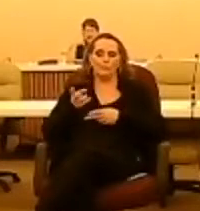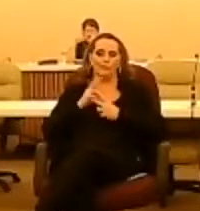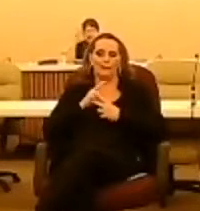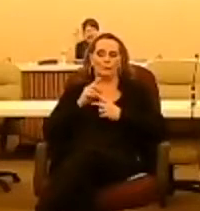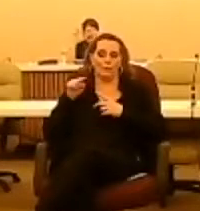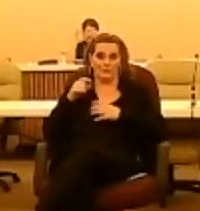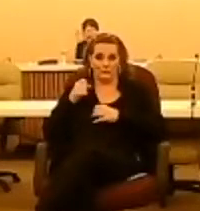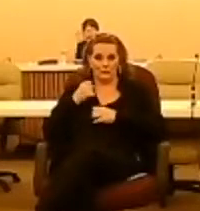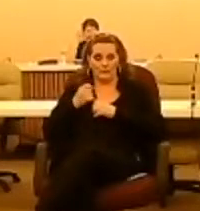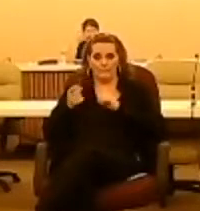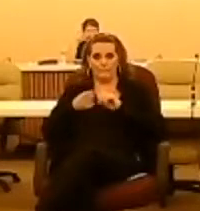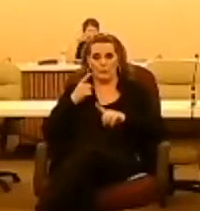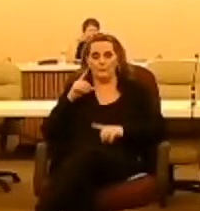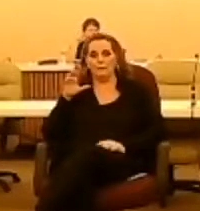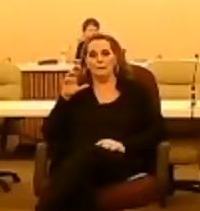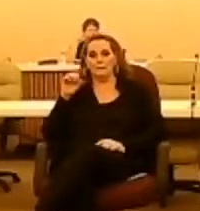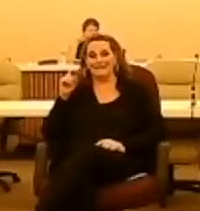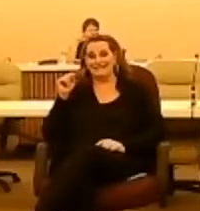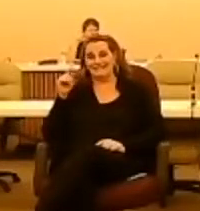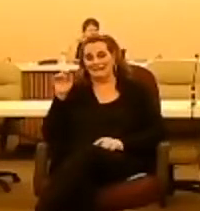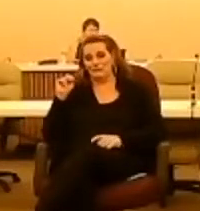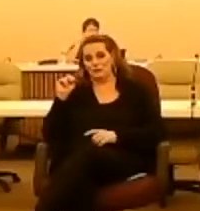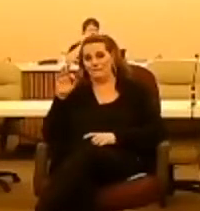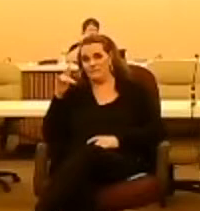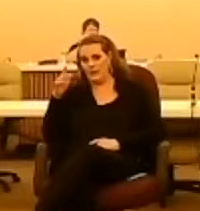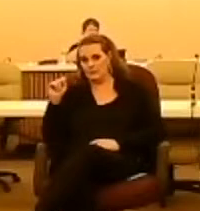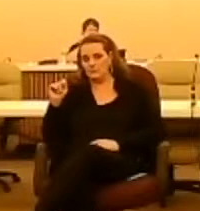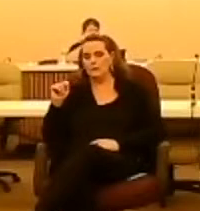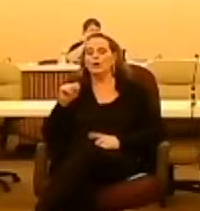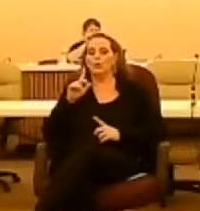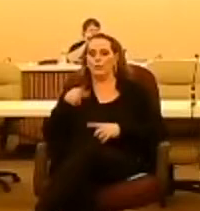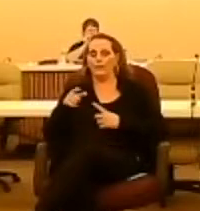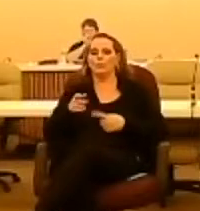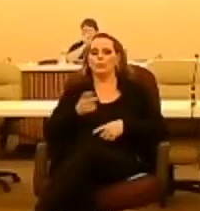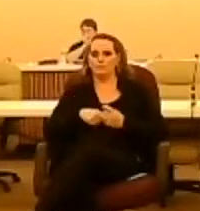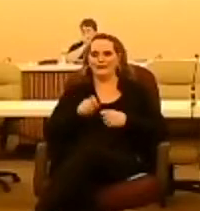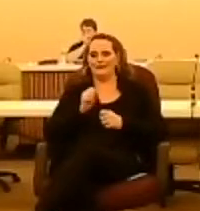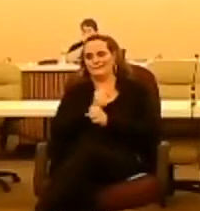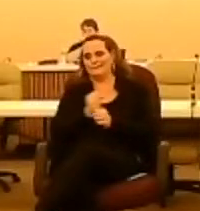year, we will put it back as part of the budget next year.